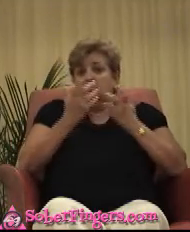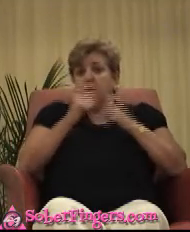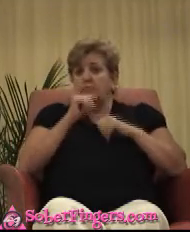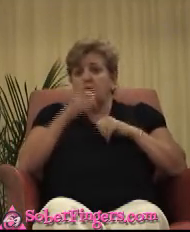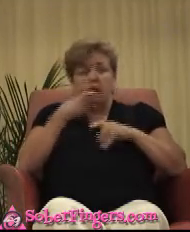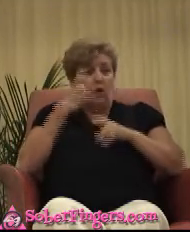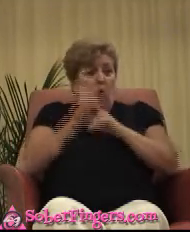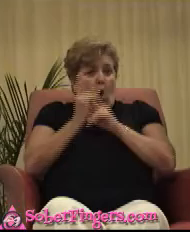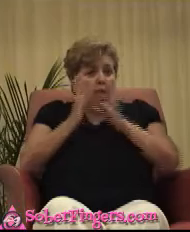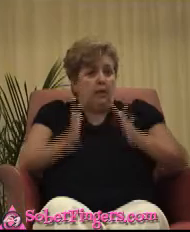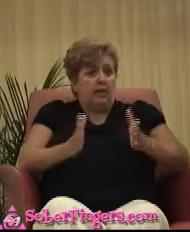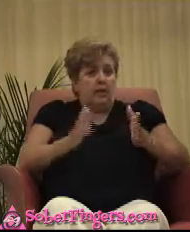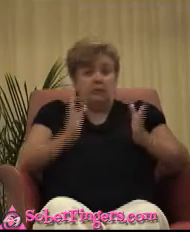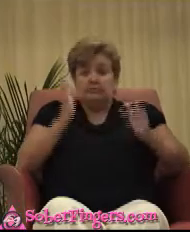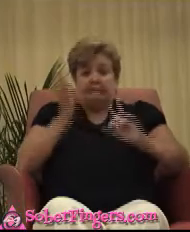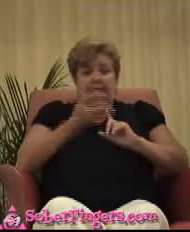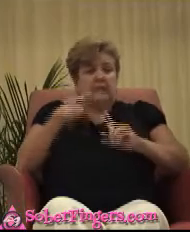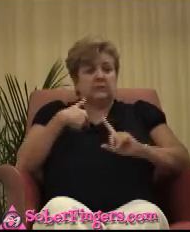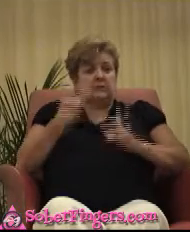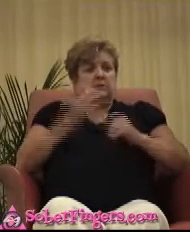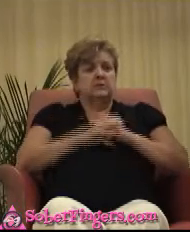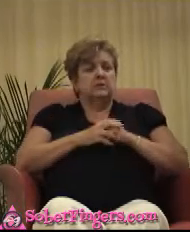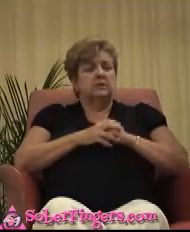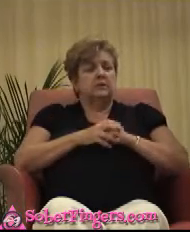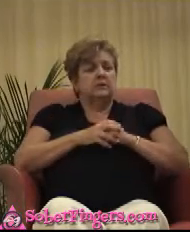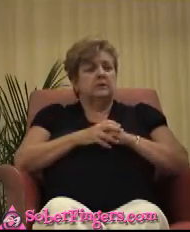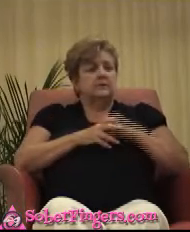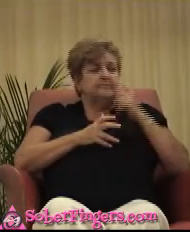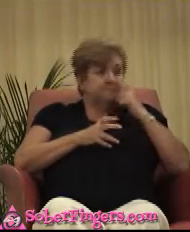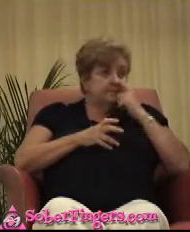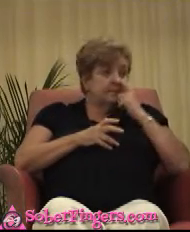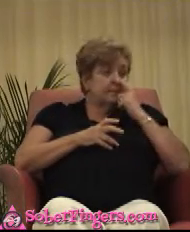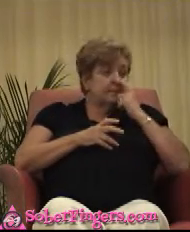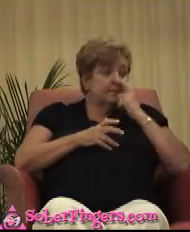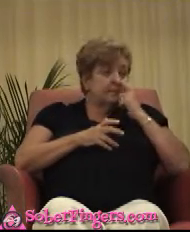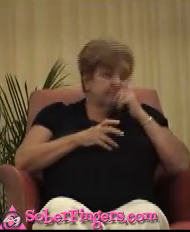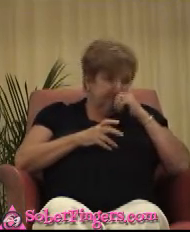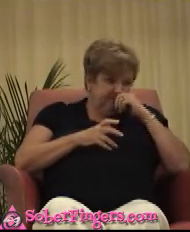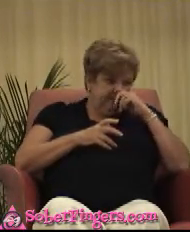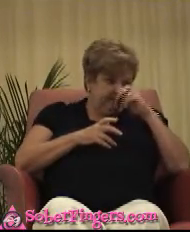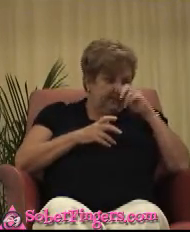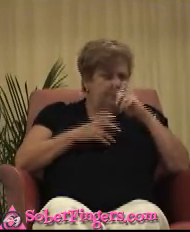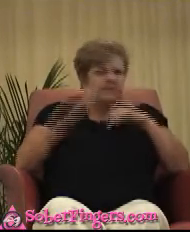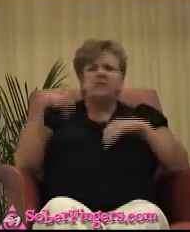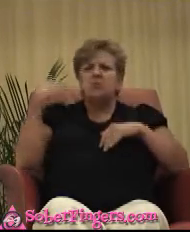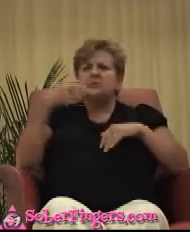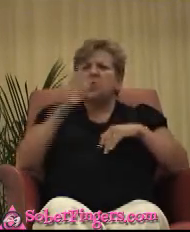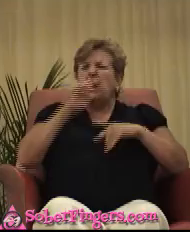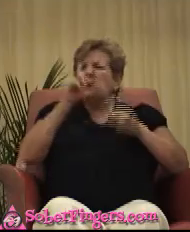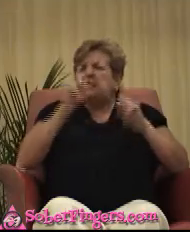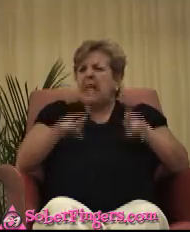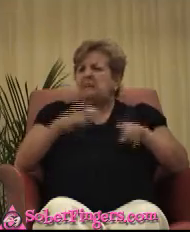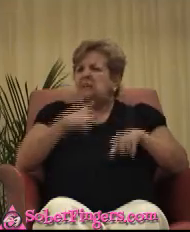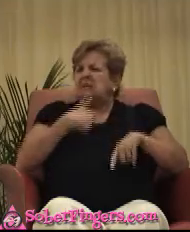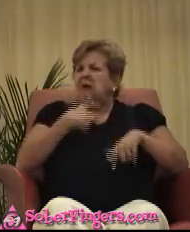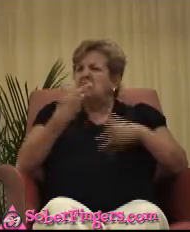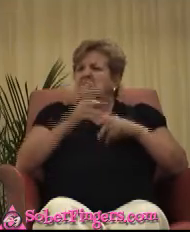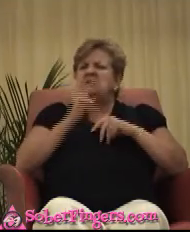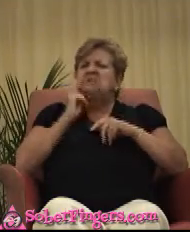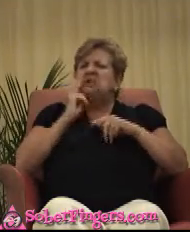alcoholic. Periodically, I'd wonder about it a little bit, so I'd set up and devise tests to see. And I know it'll surprise everybody,